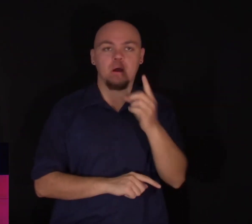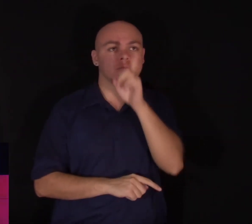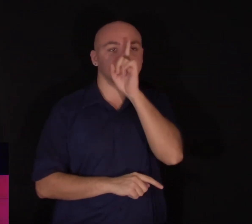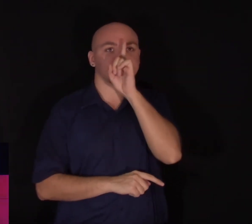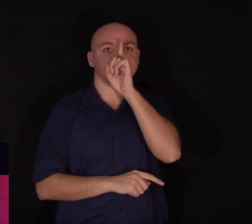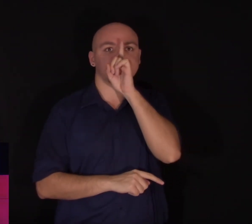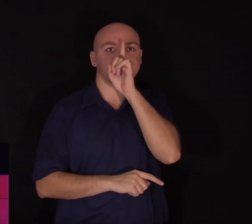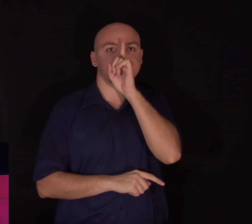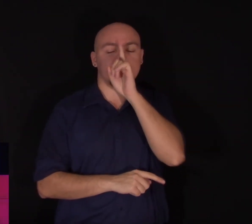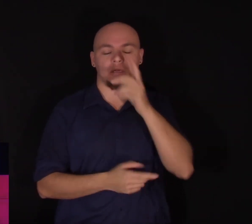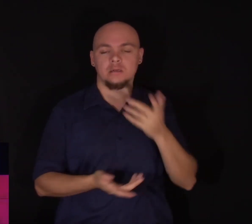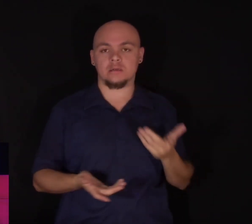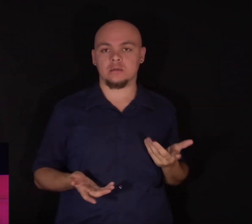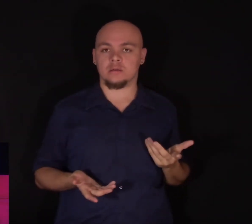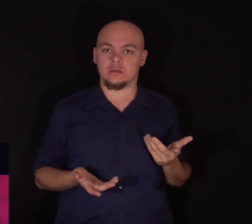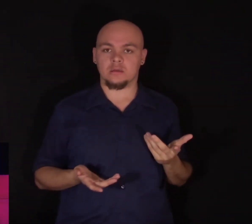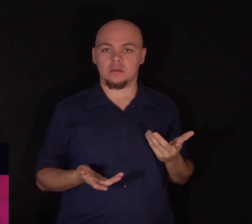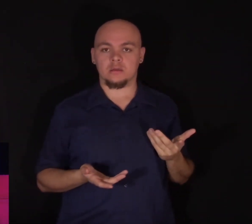it. It is what it is.